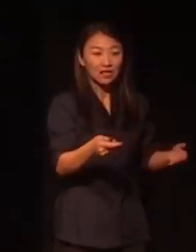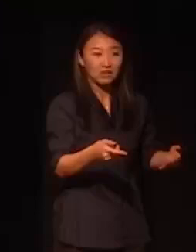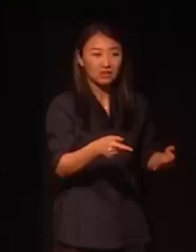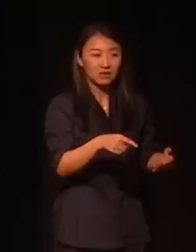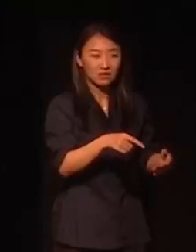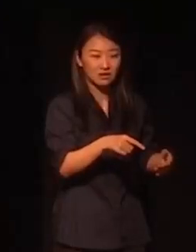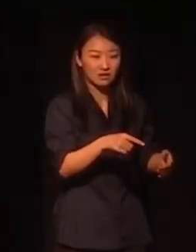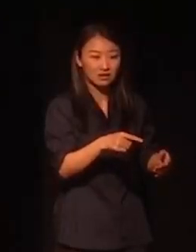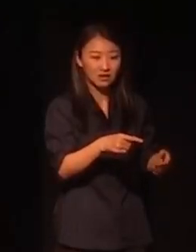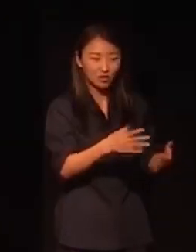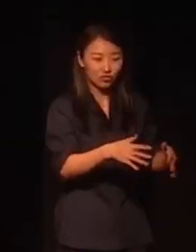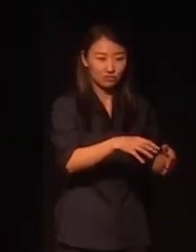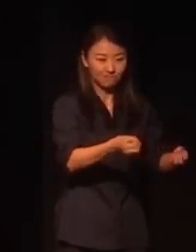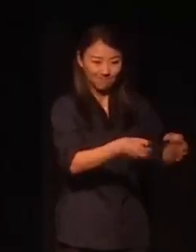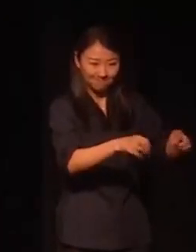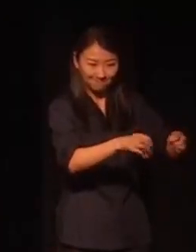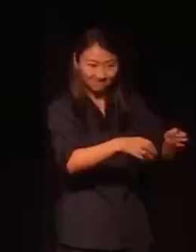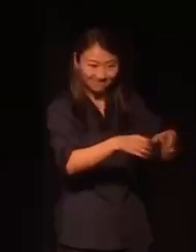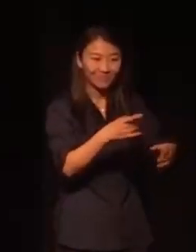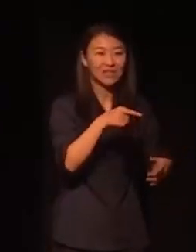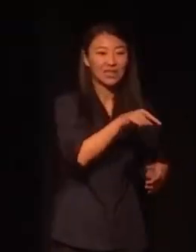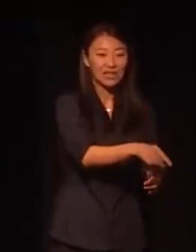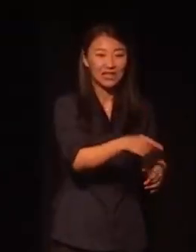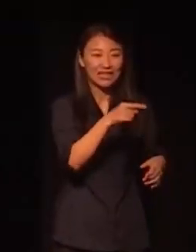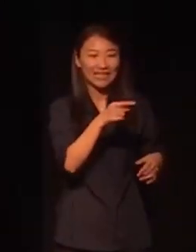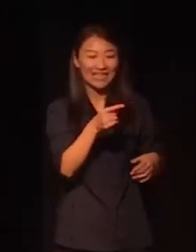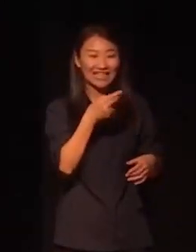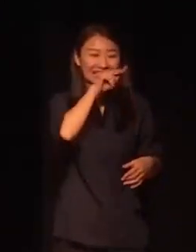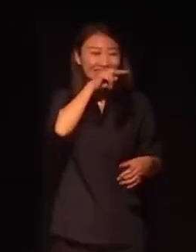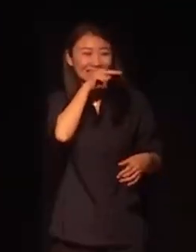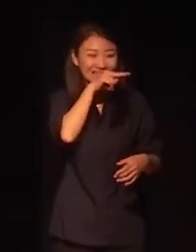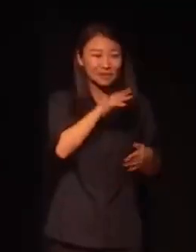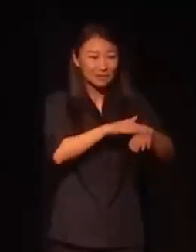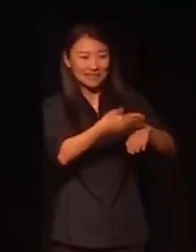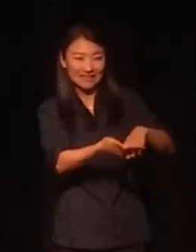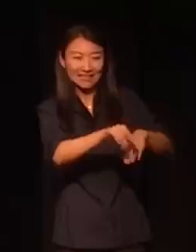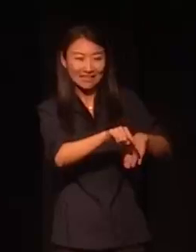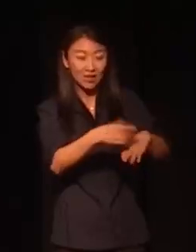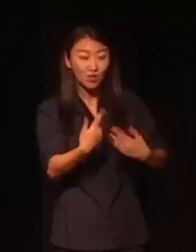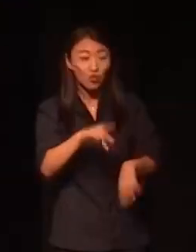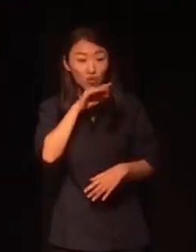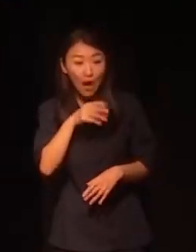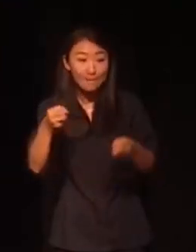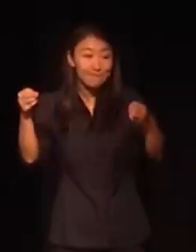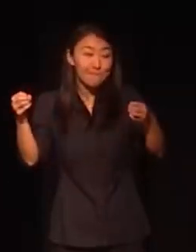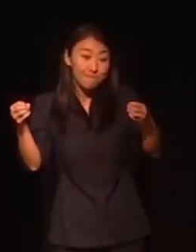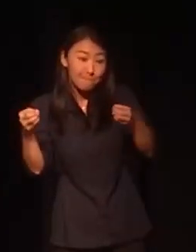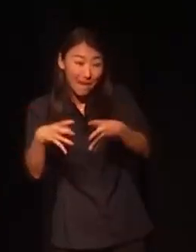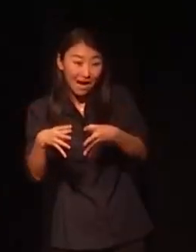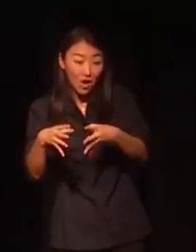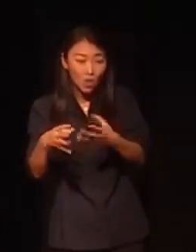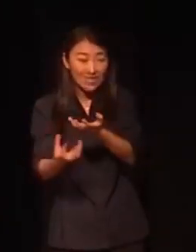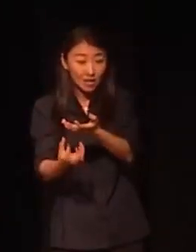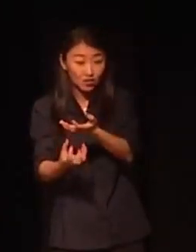quick stir fry eel slices. If you bao sao, meaning you can quick fry in